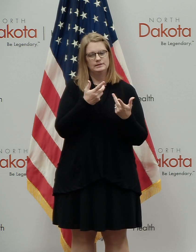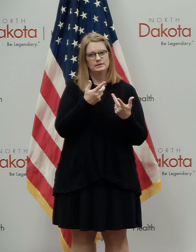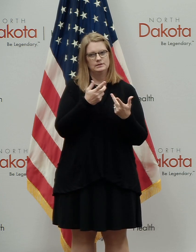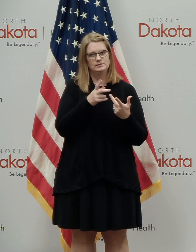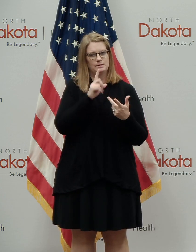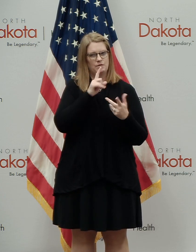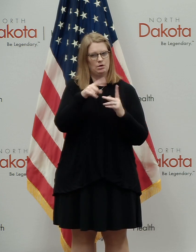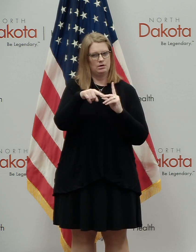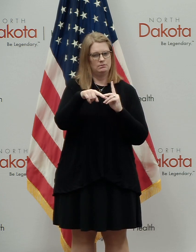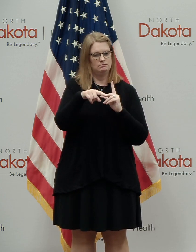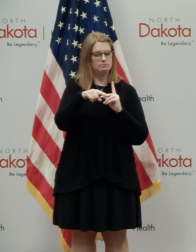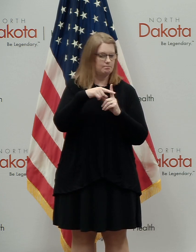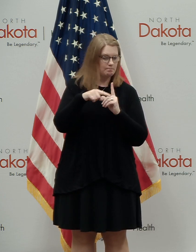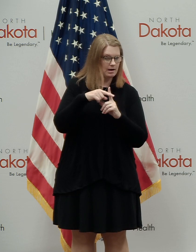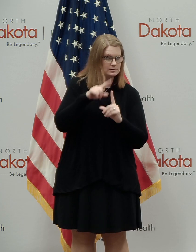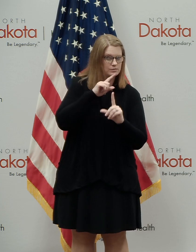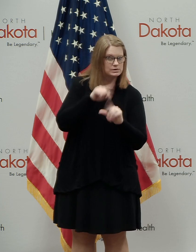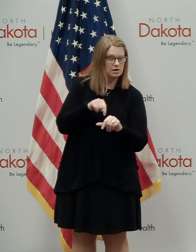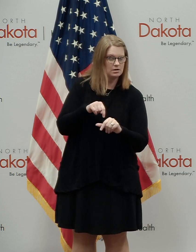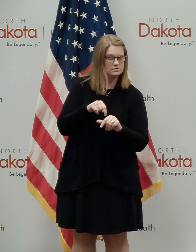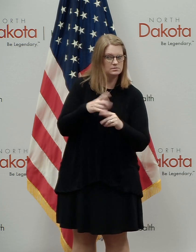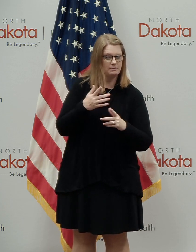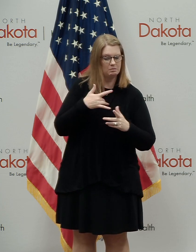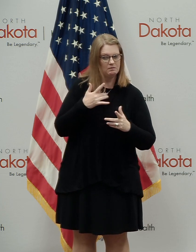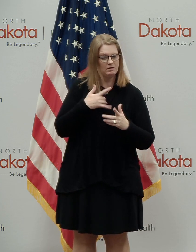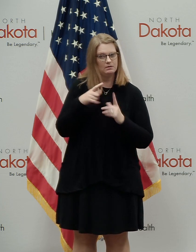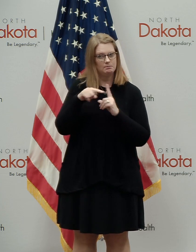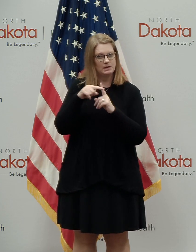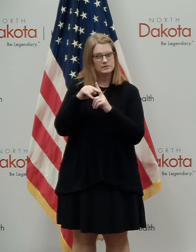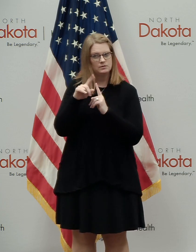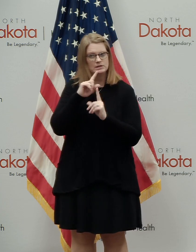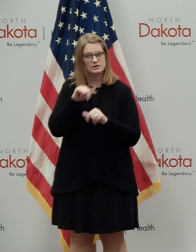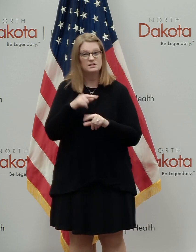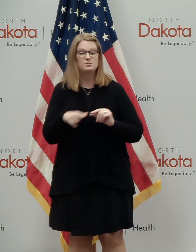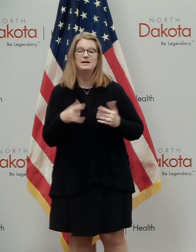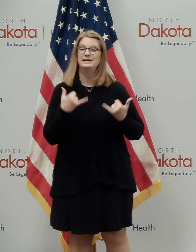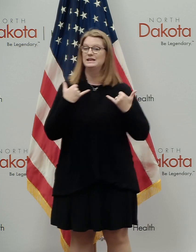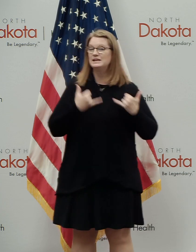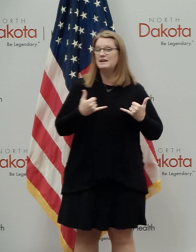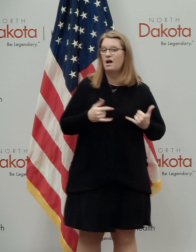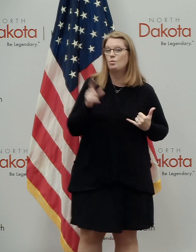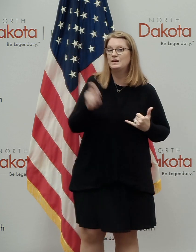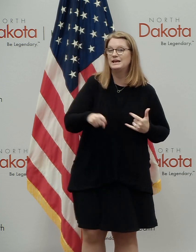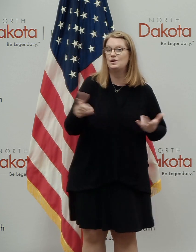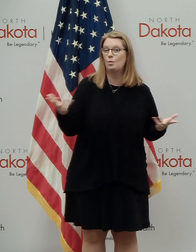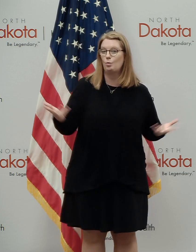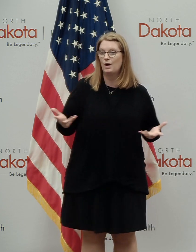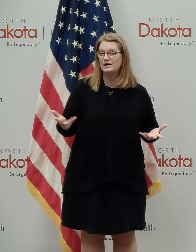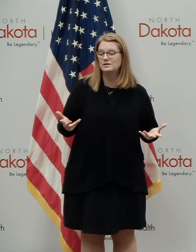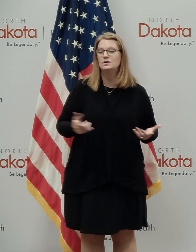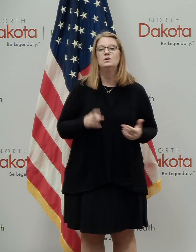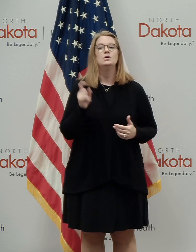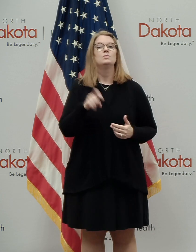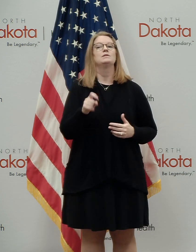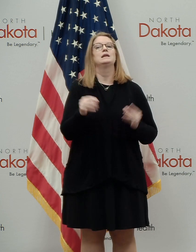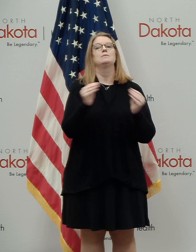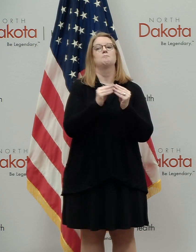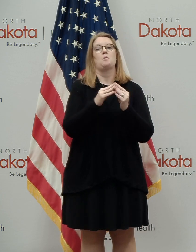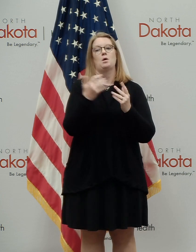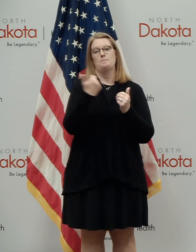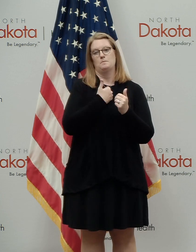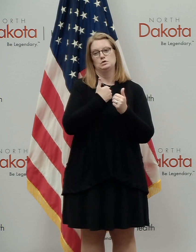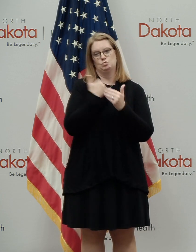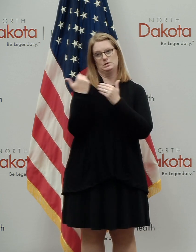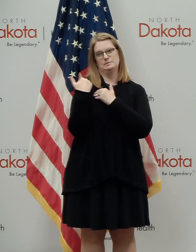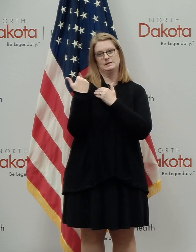very positive results. But what we need a little more of is we need a little more on the personal responsibility